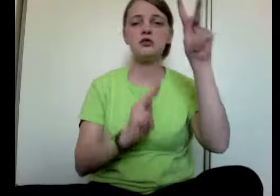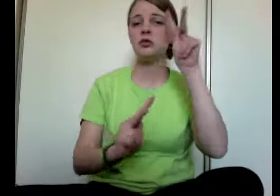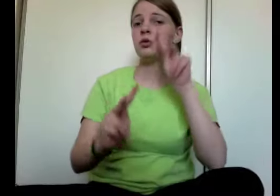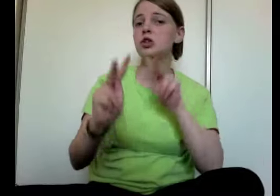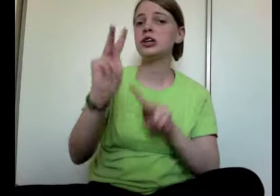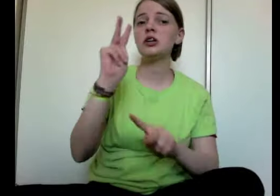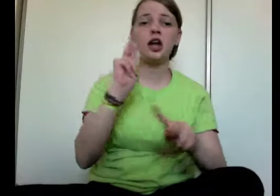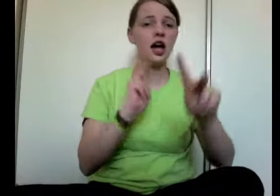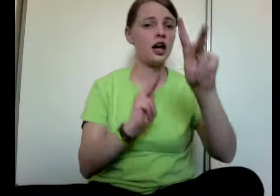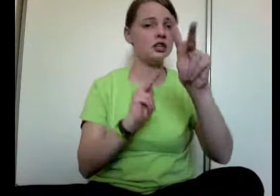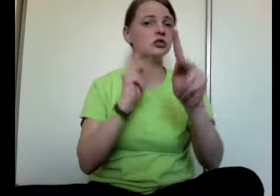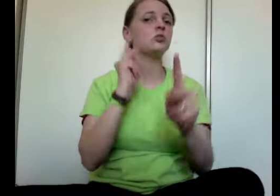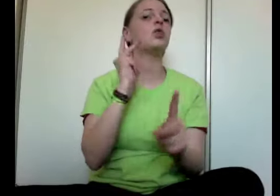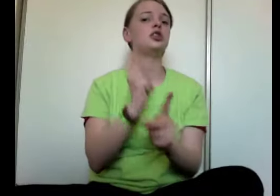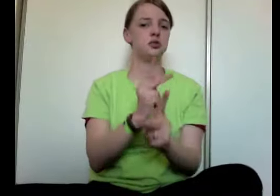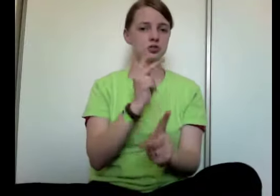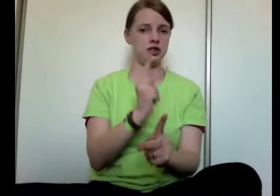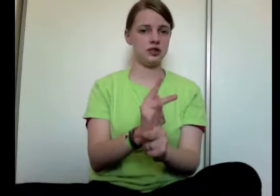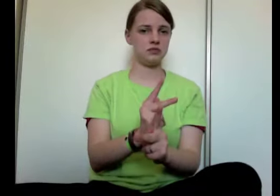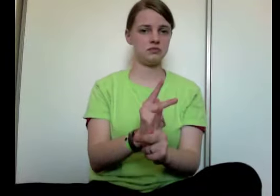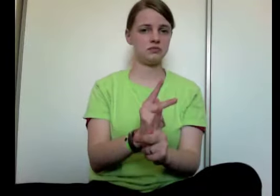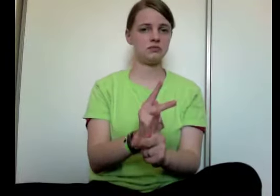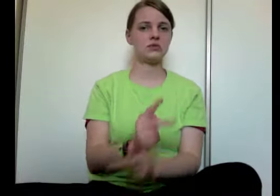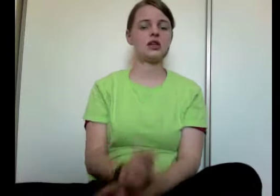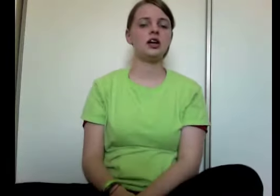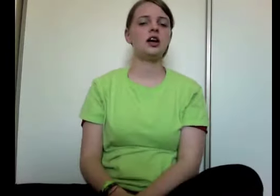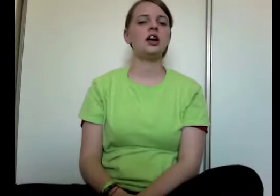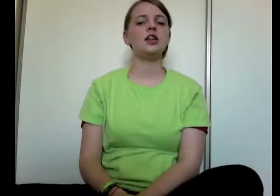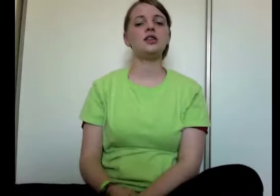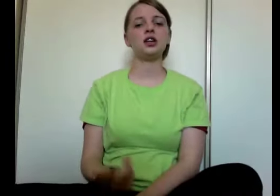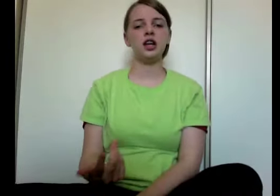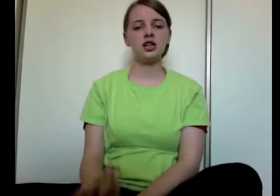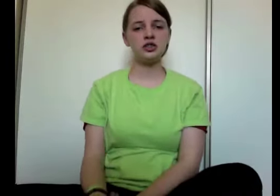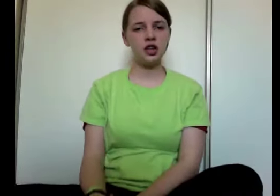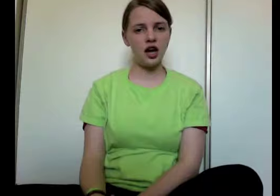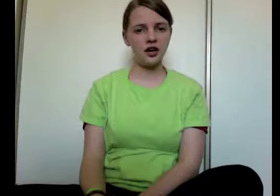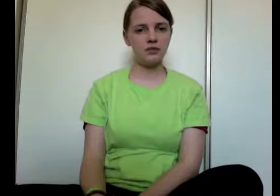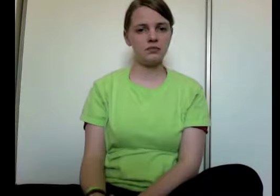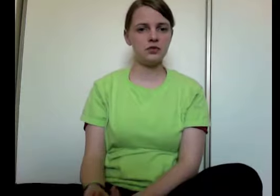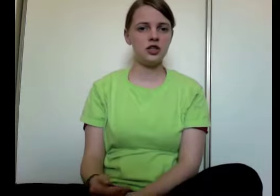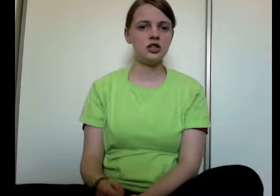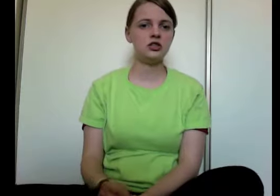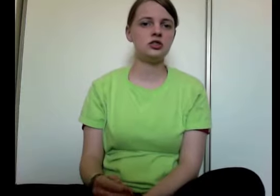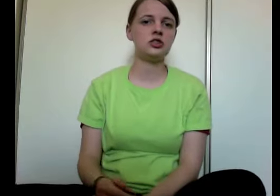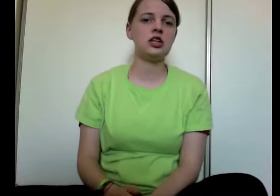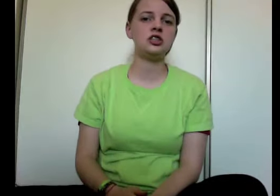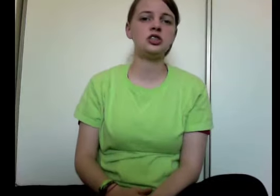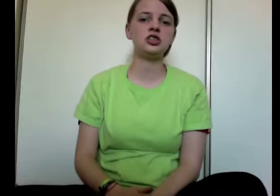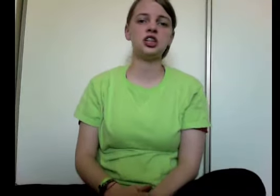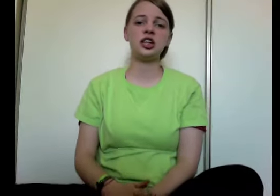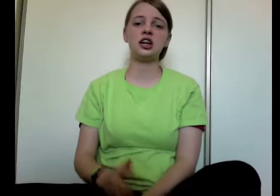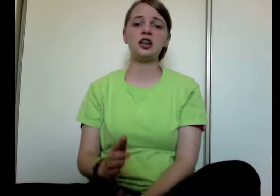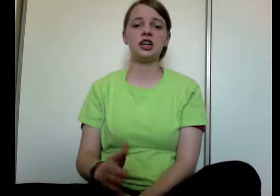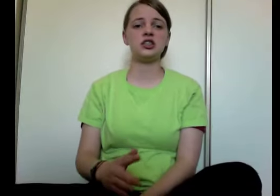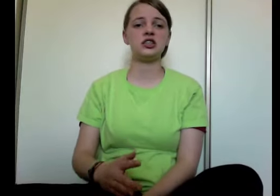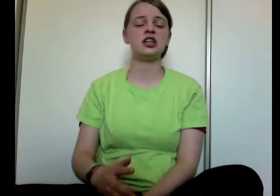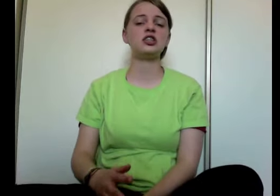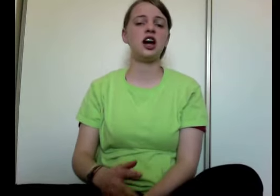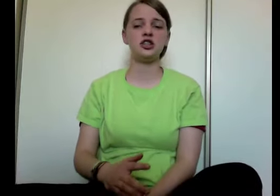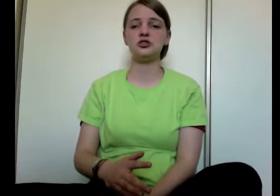careful, little eyes, what you see. And then the next line is, it's the second glance that ties her